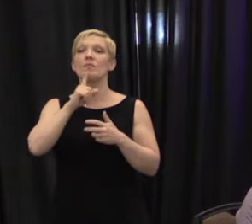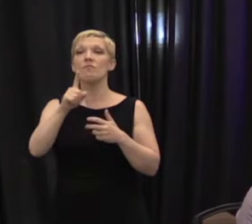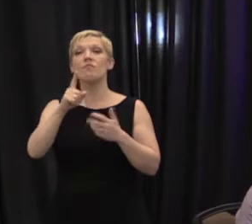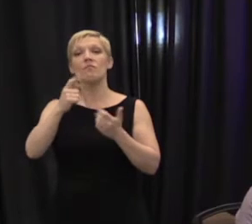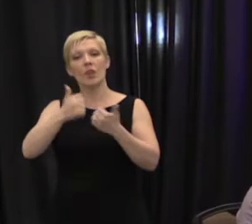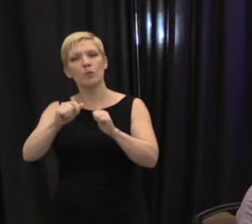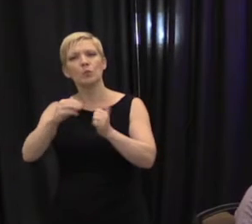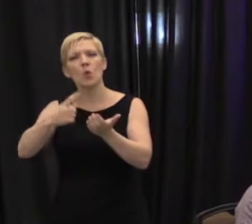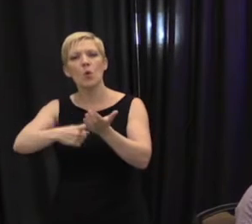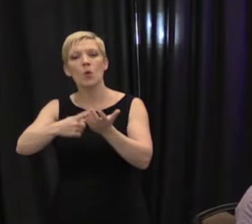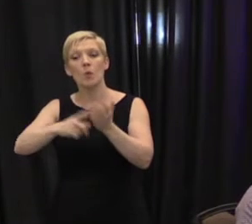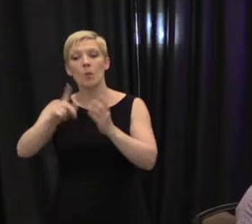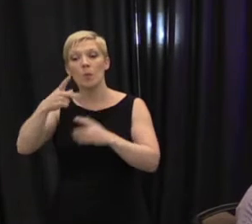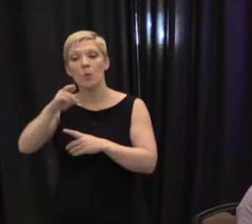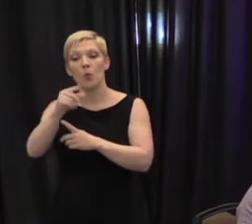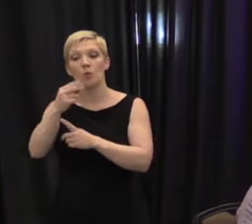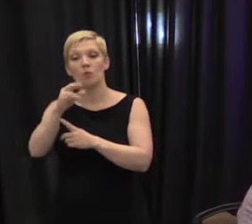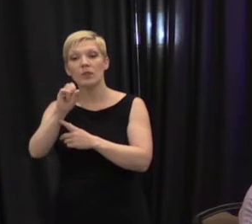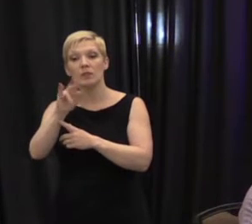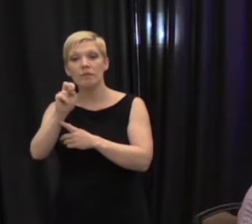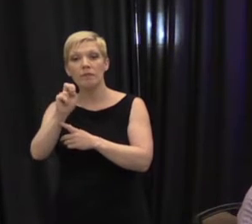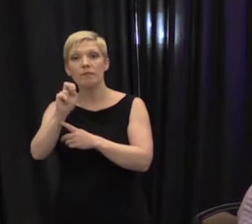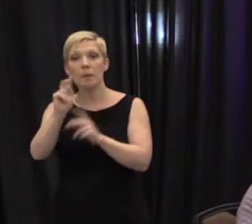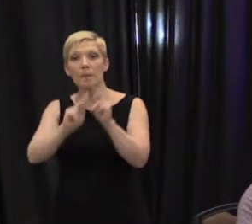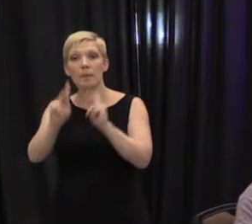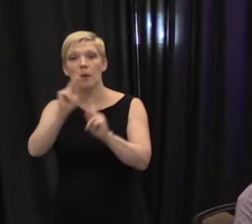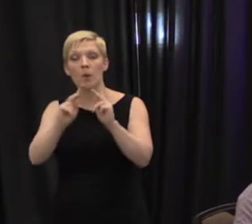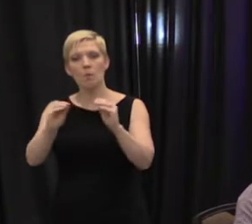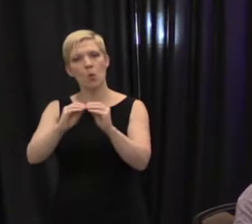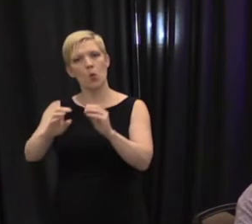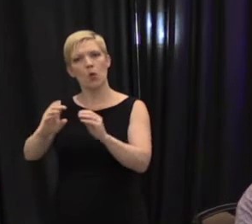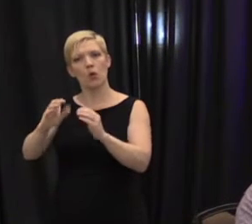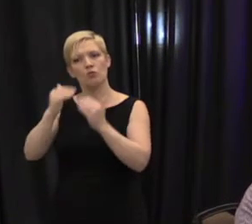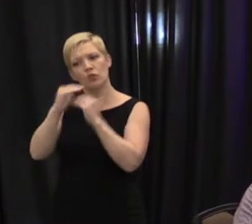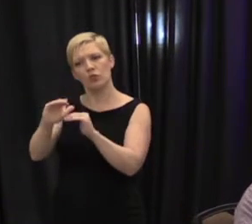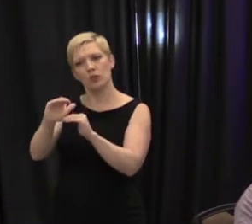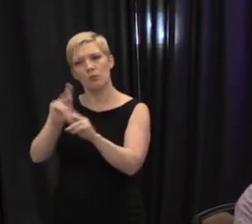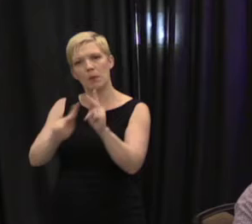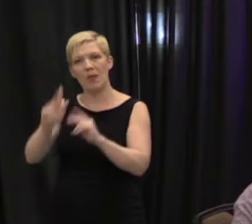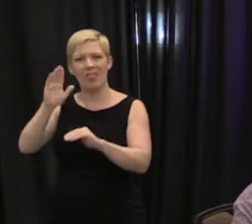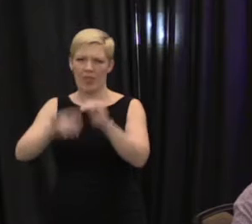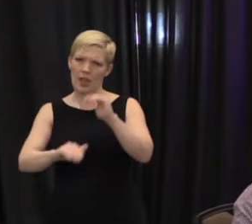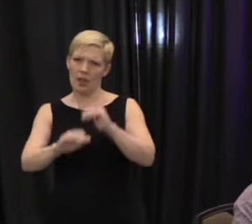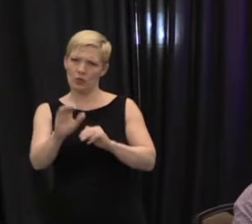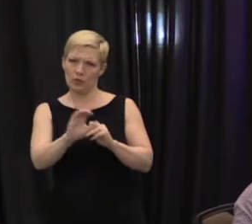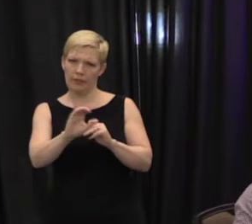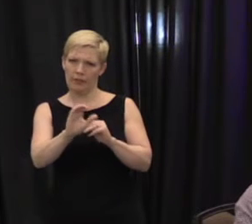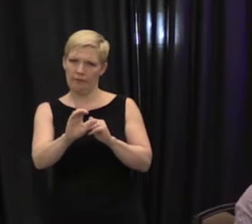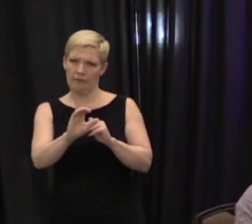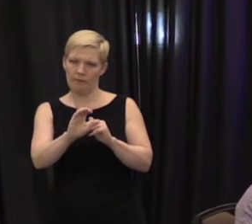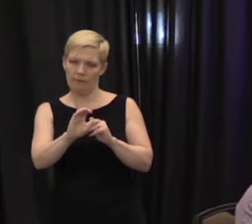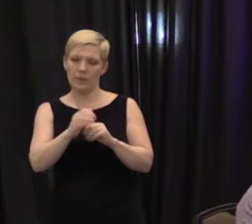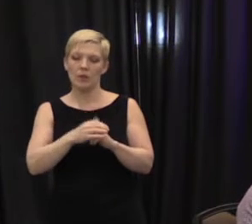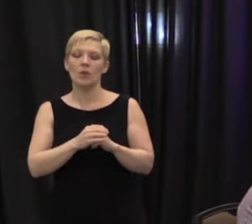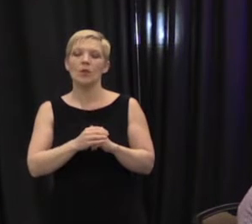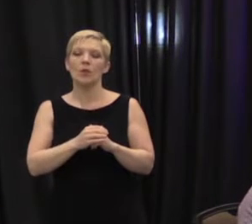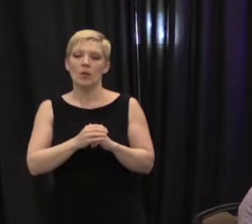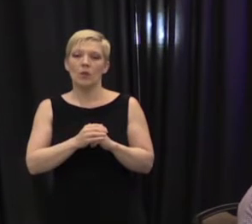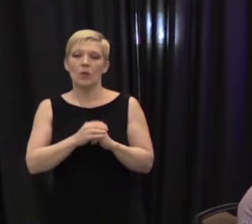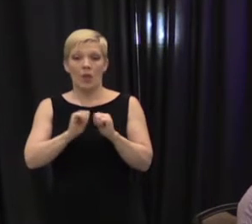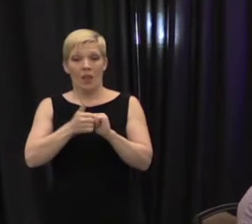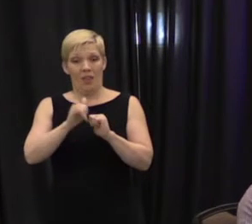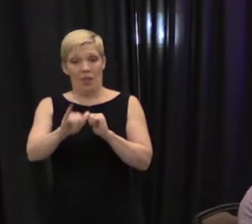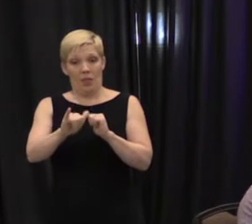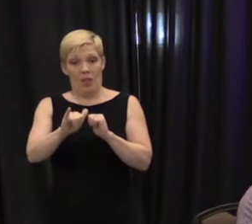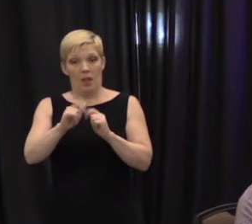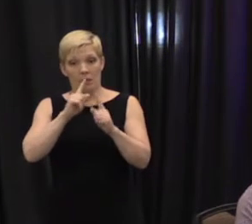to argue that progressive people are more restricting of each other than conservative people are. And the way the